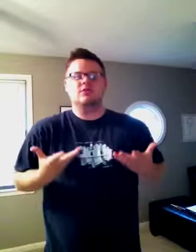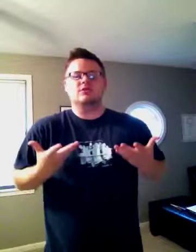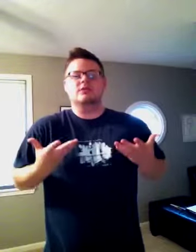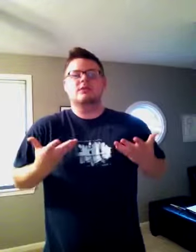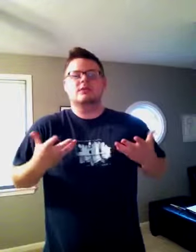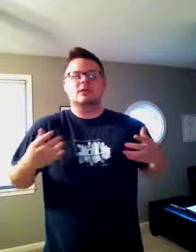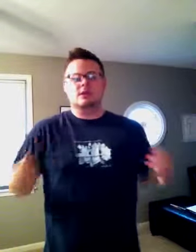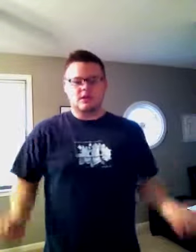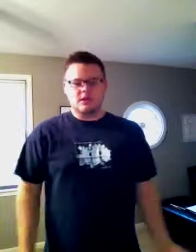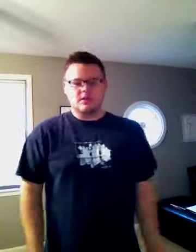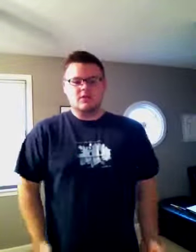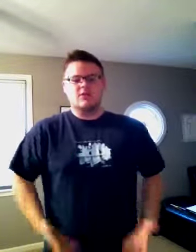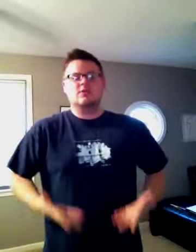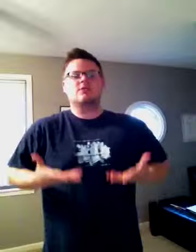fills